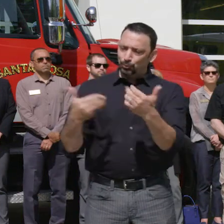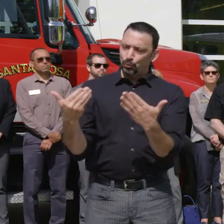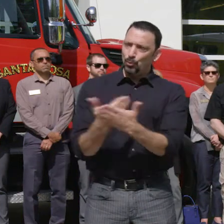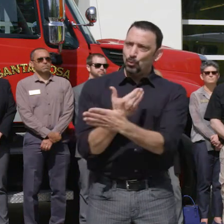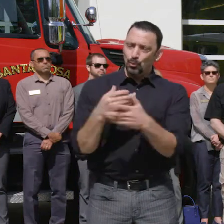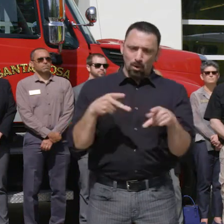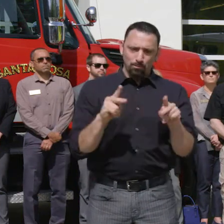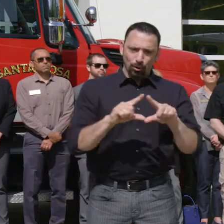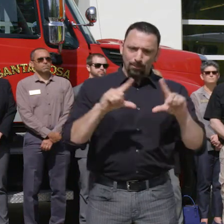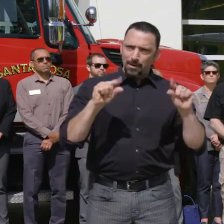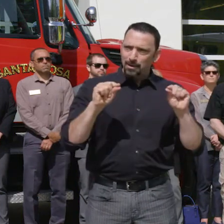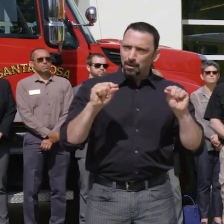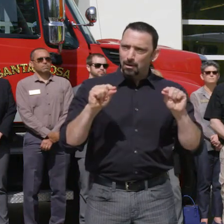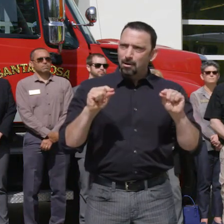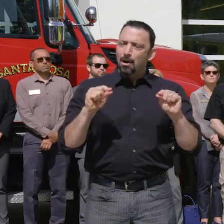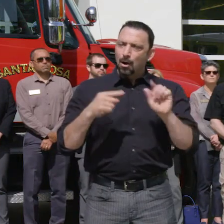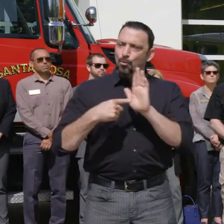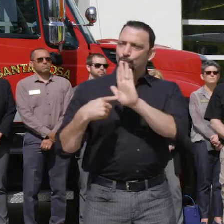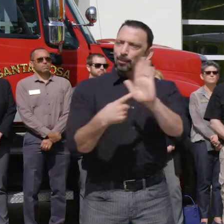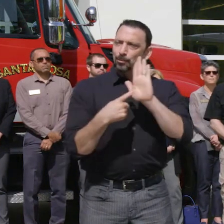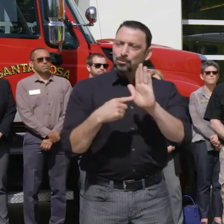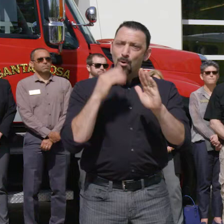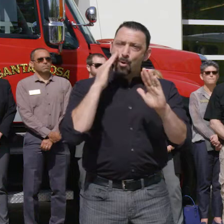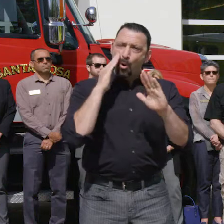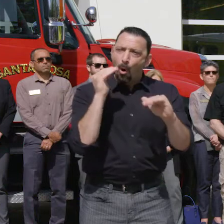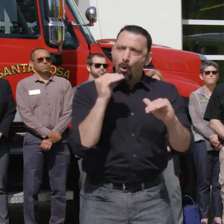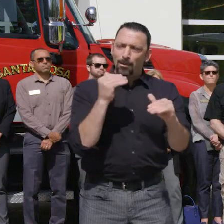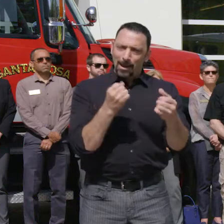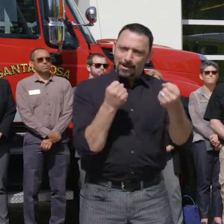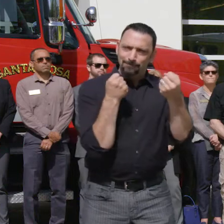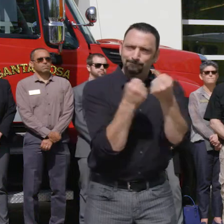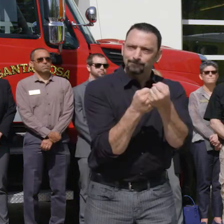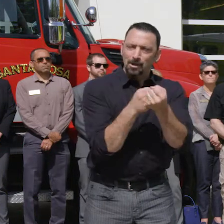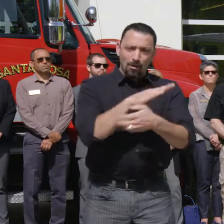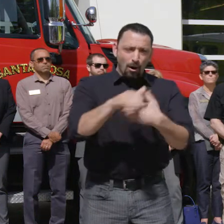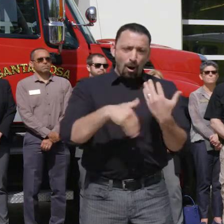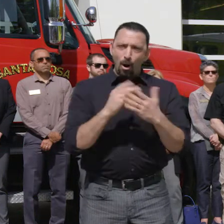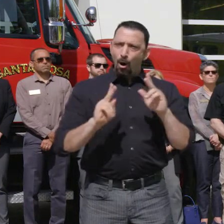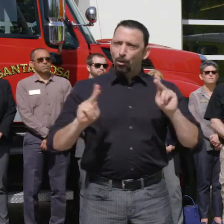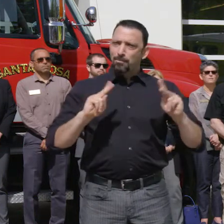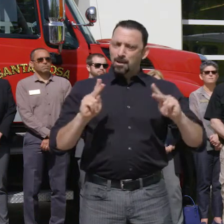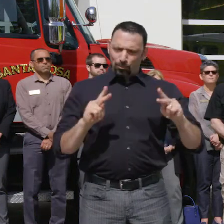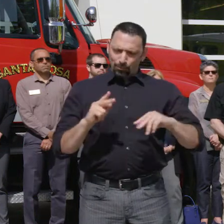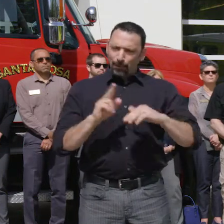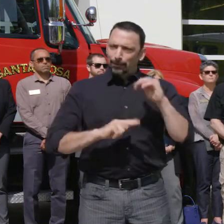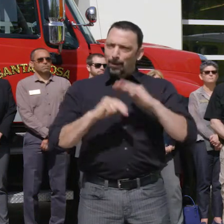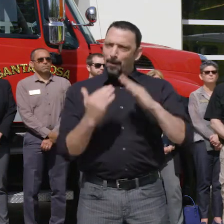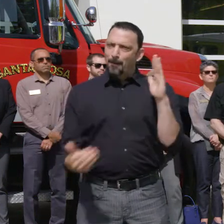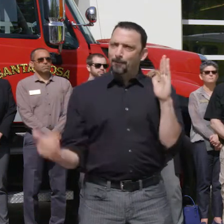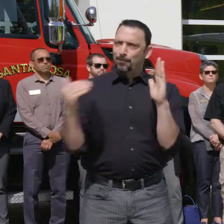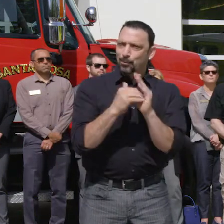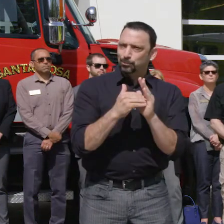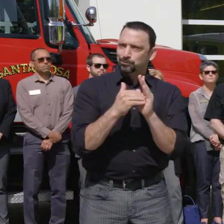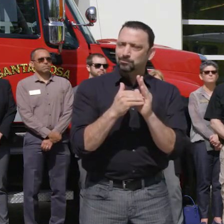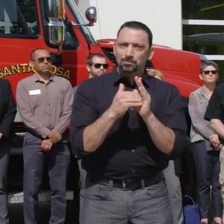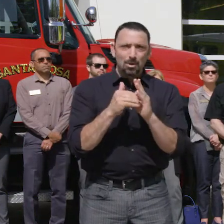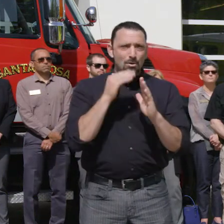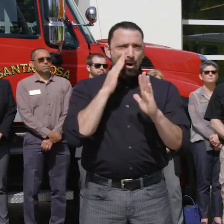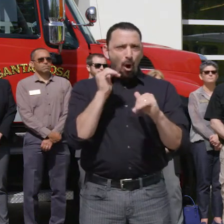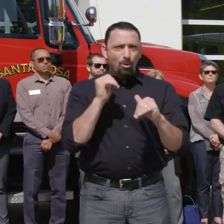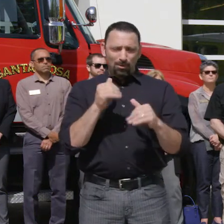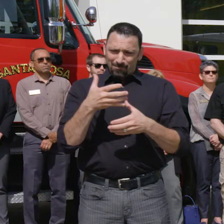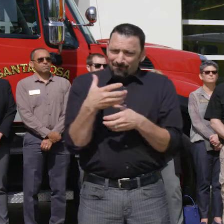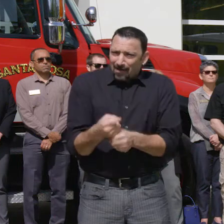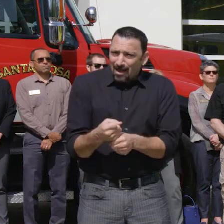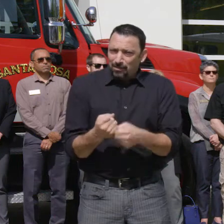represents hope and faith on the part of the people who are rebuilding. And I hope it gives hope and faith to others who are in that